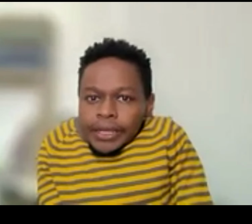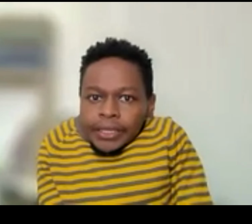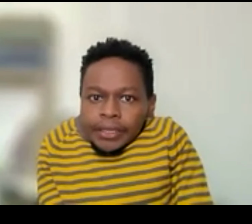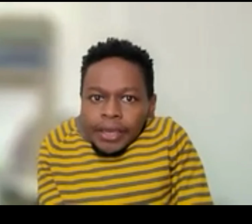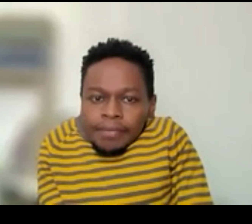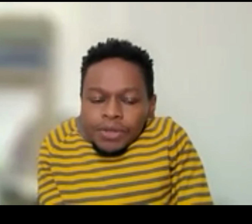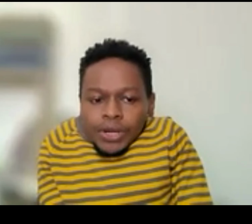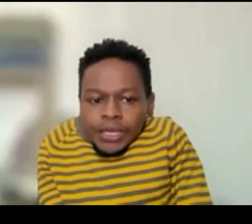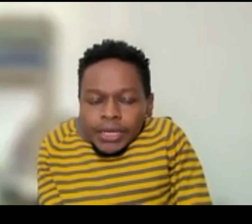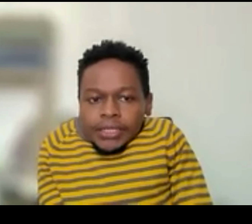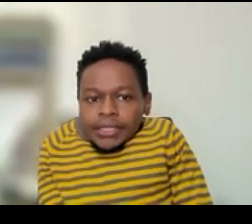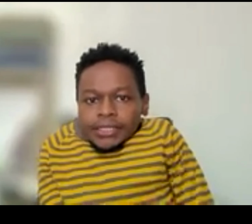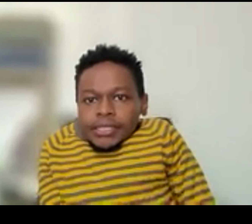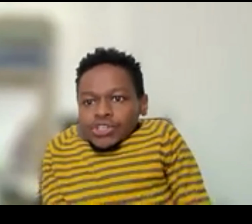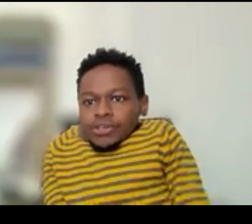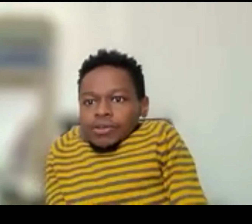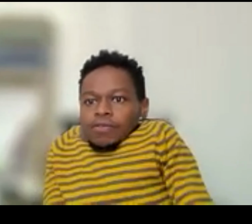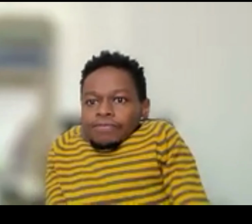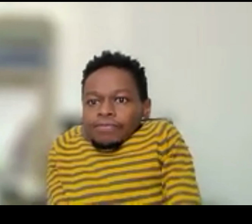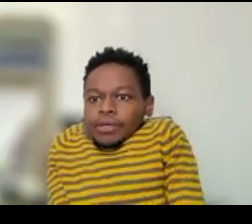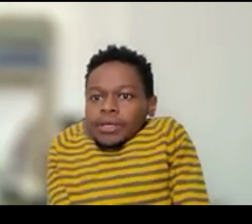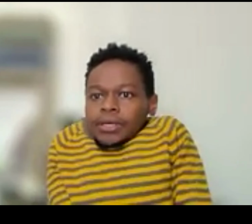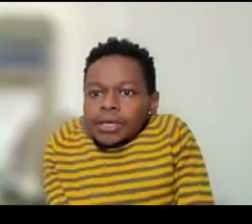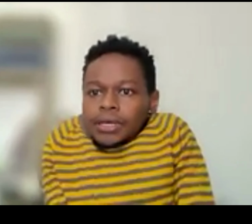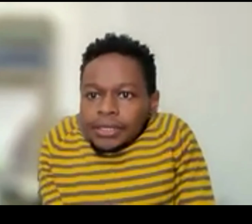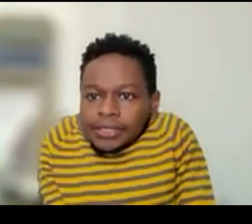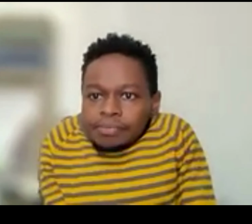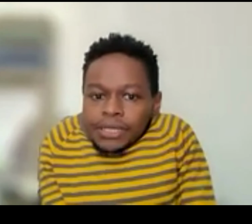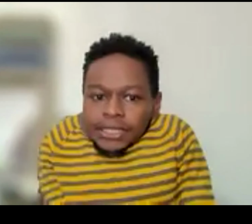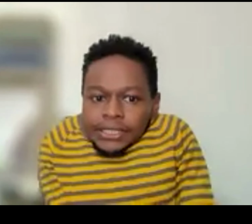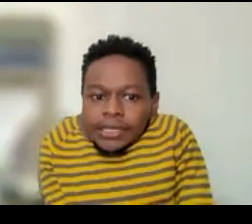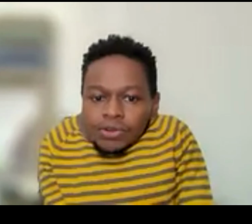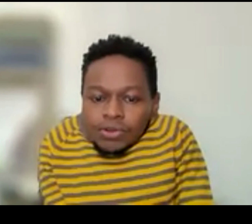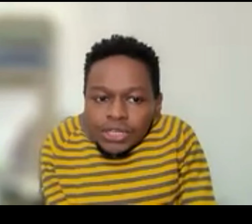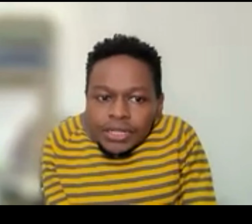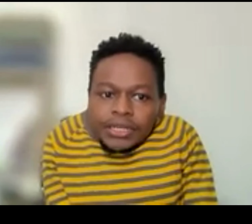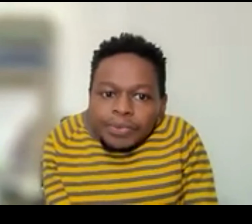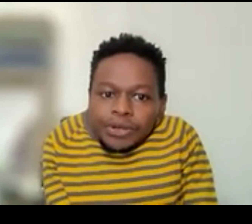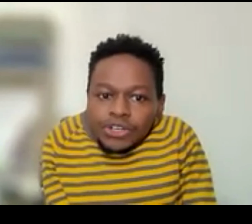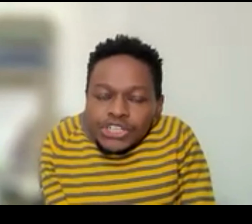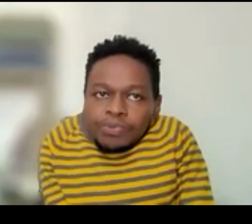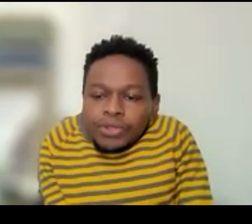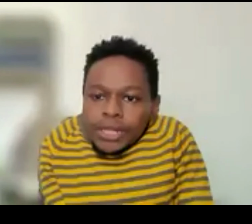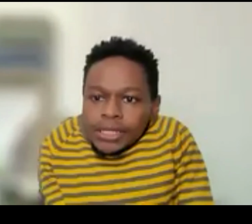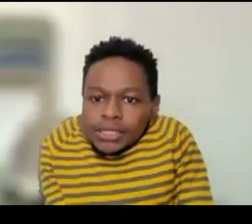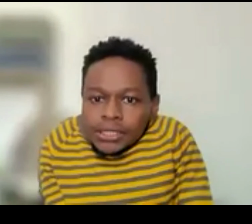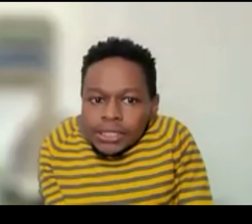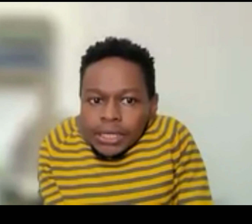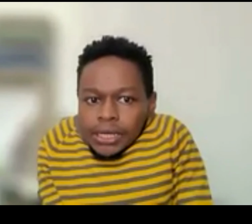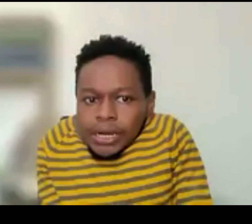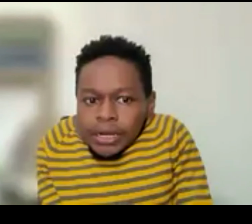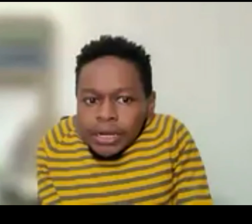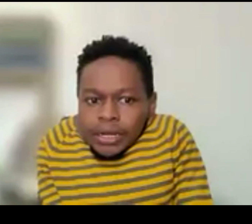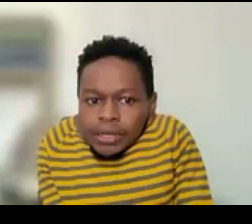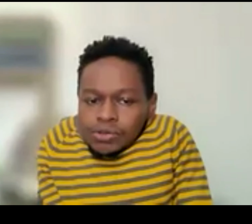I have been working at the intersection of disability technology and entrepreneurship for the last close to